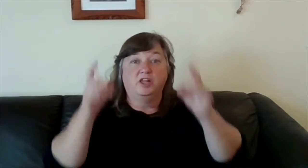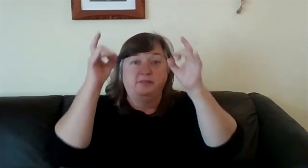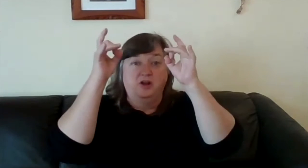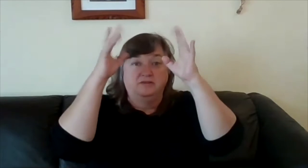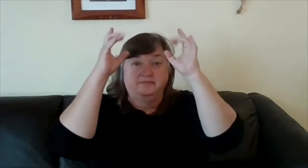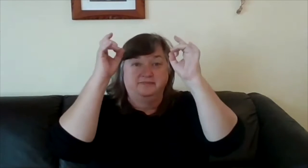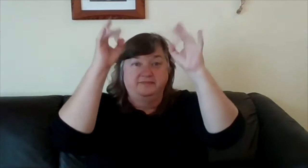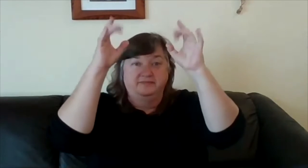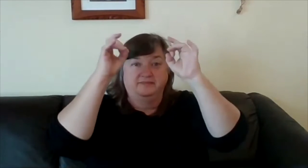Volleyball.